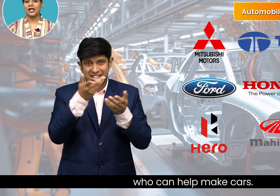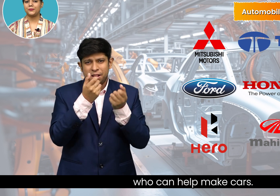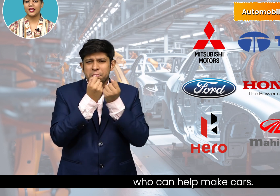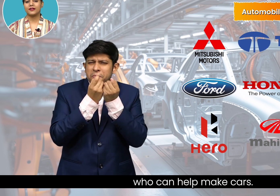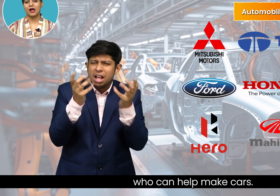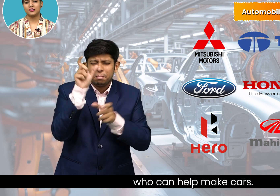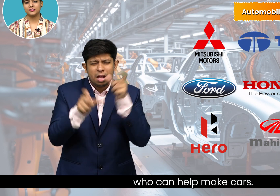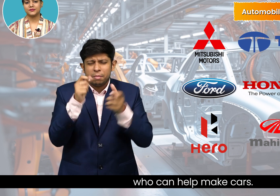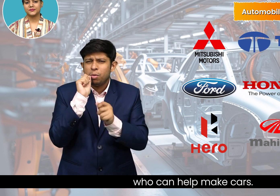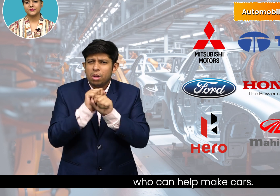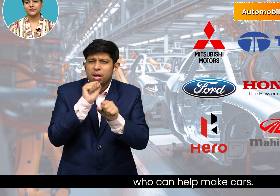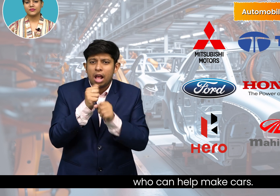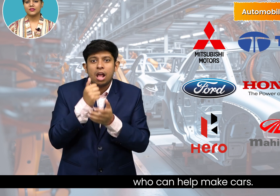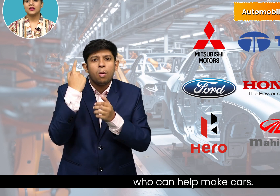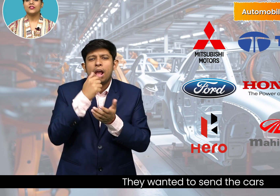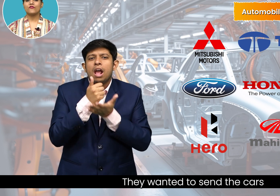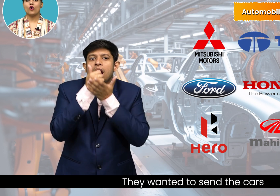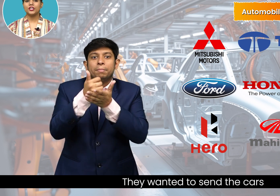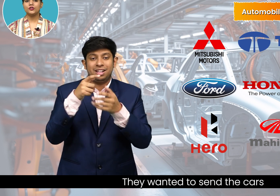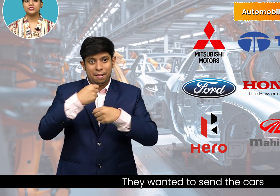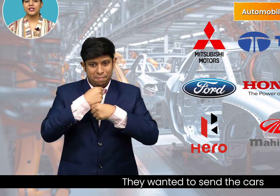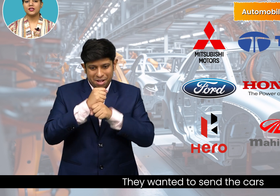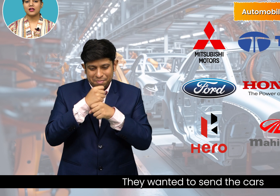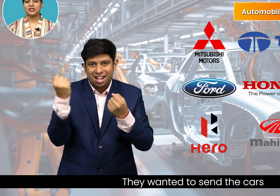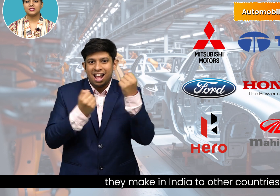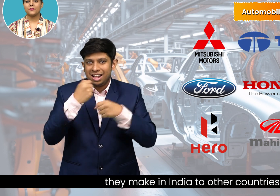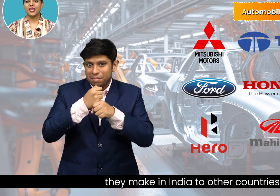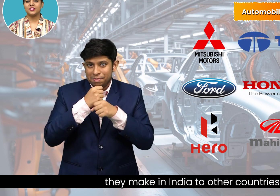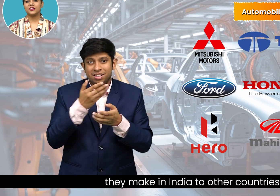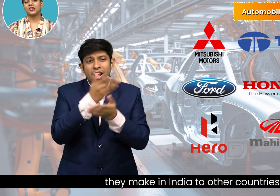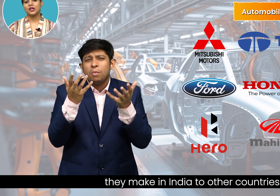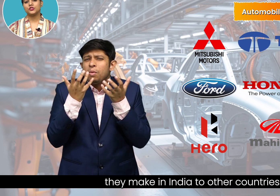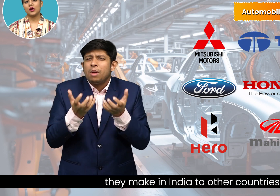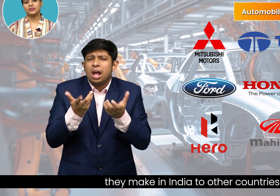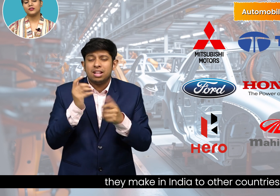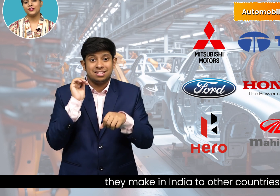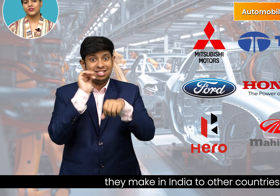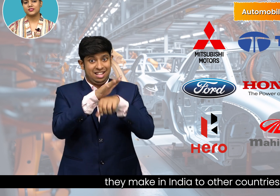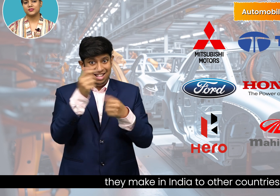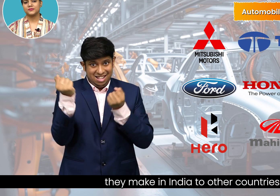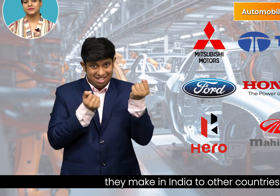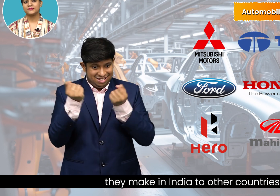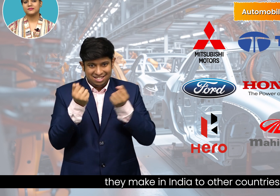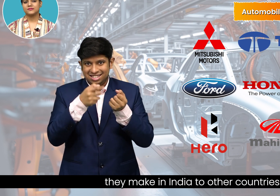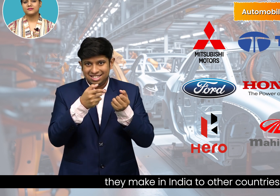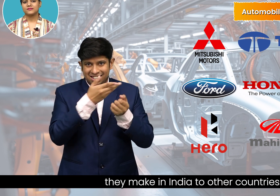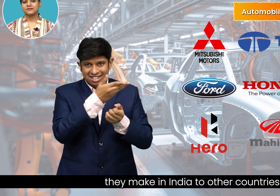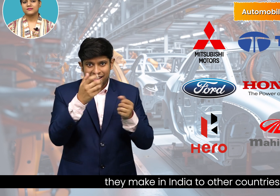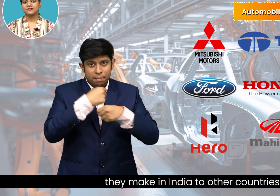can help make cars. They wanted to send the cars they make in India to other countries.